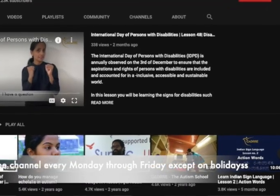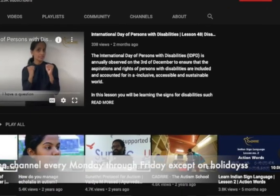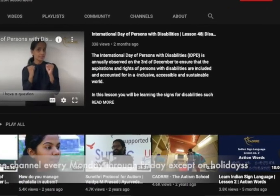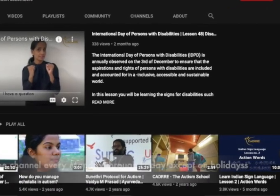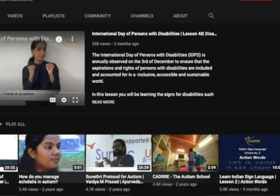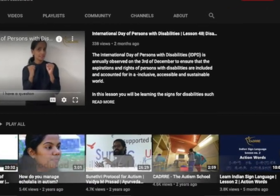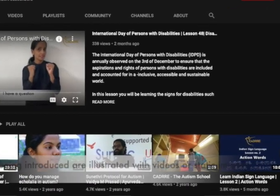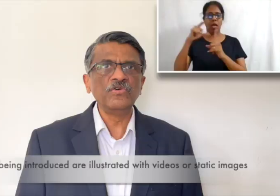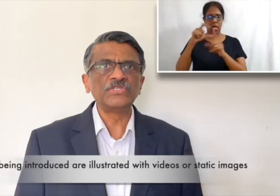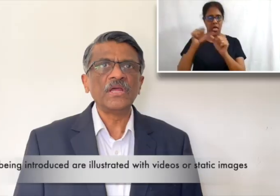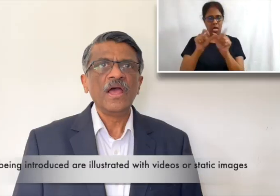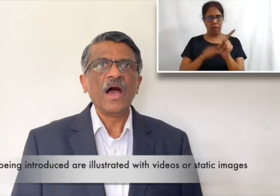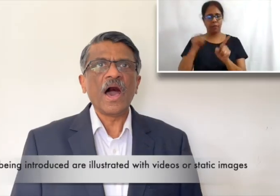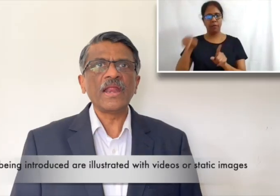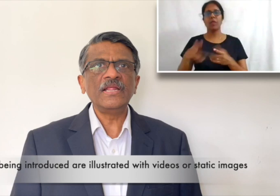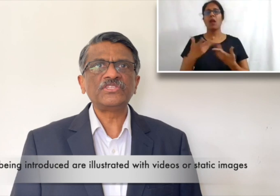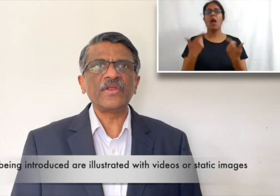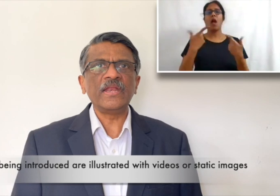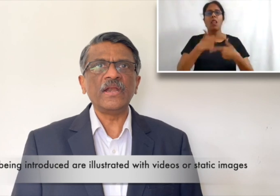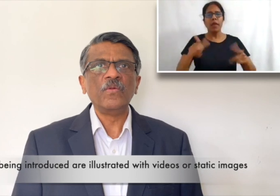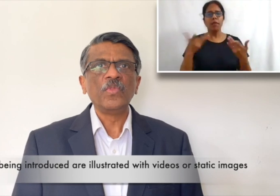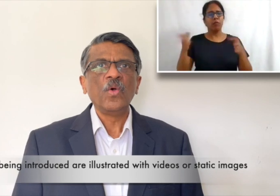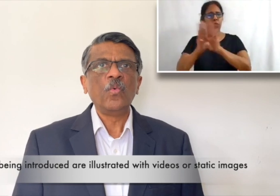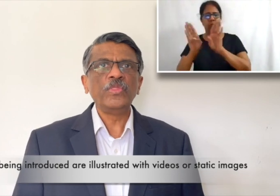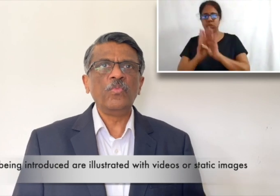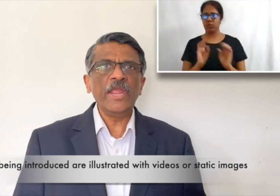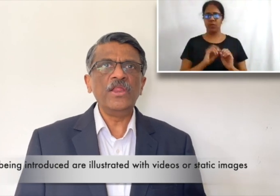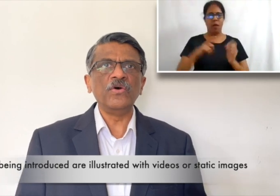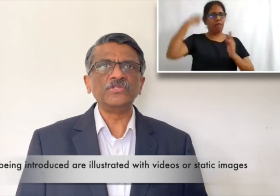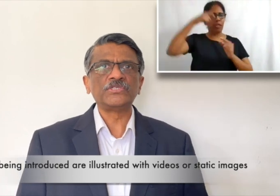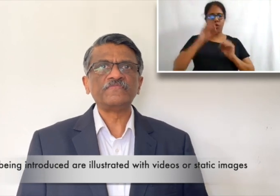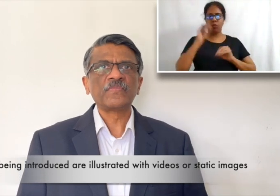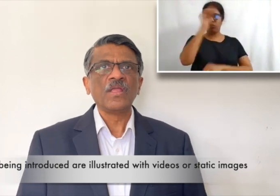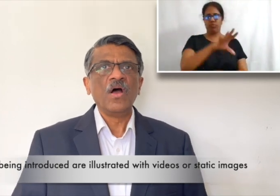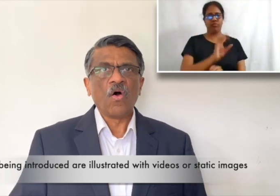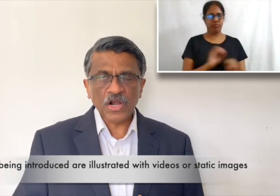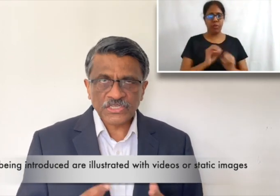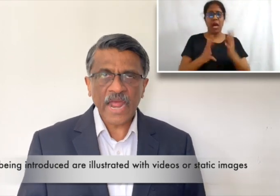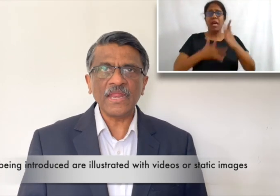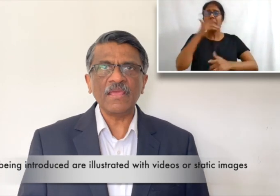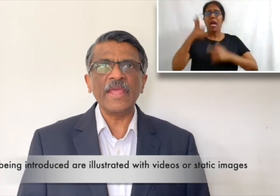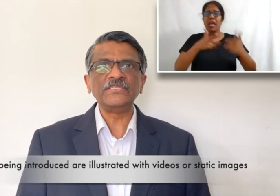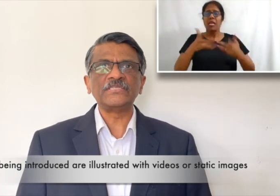Signs being introduced are illustrated with videos or static images